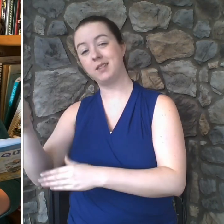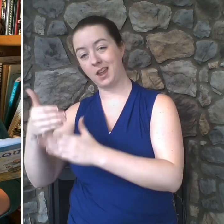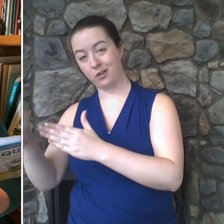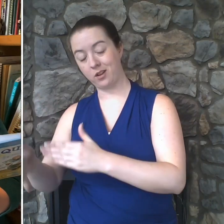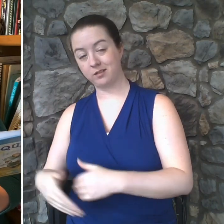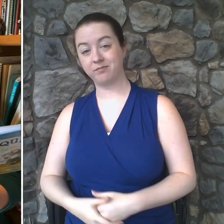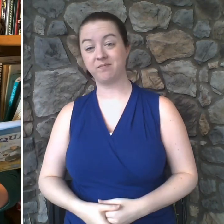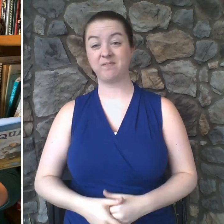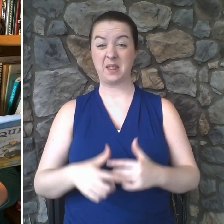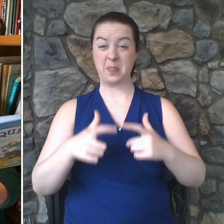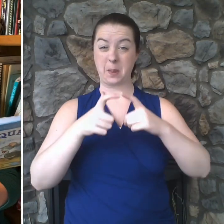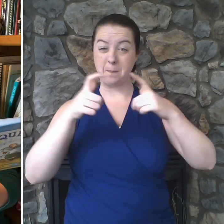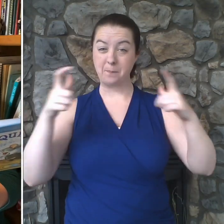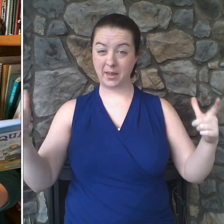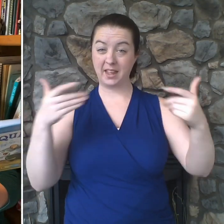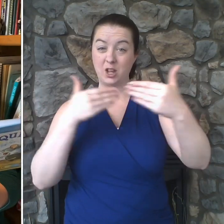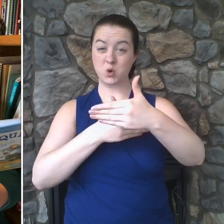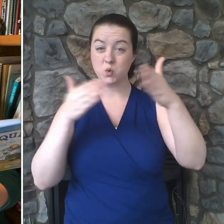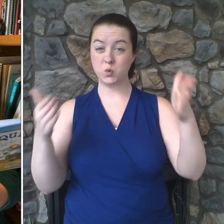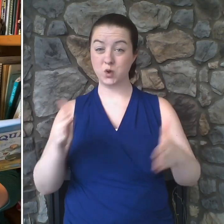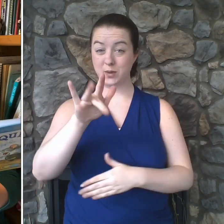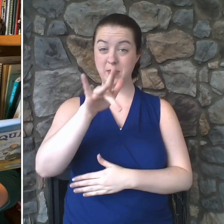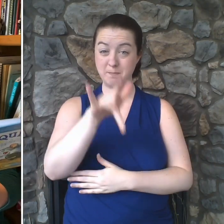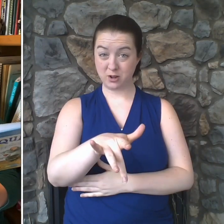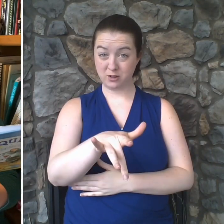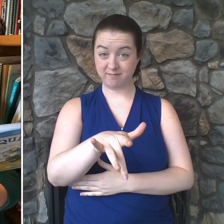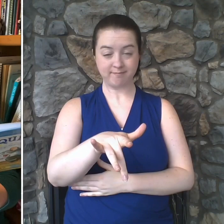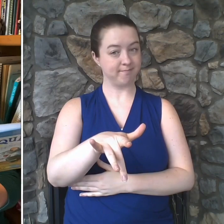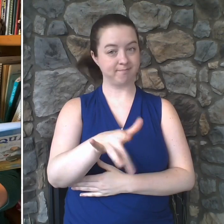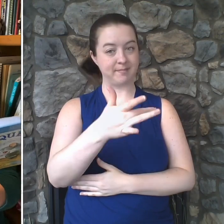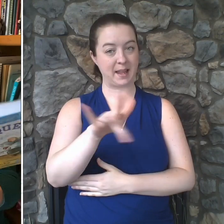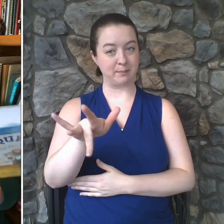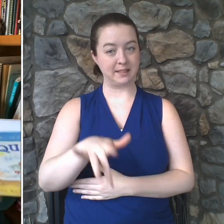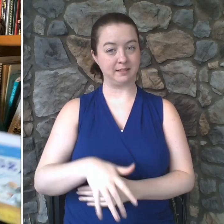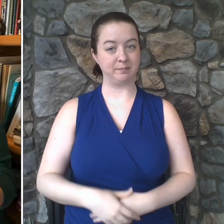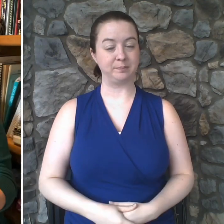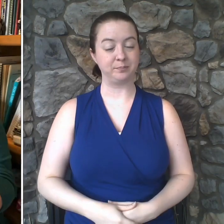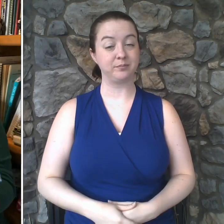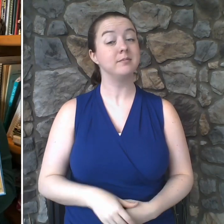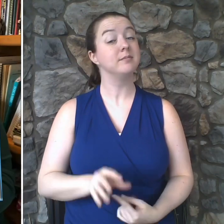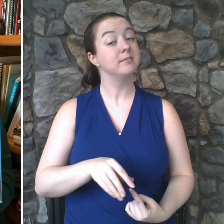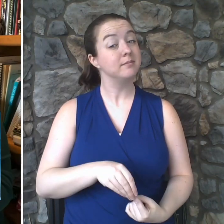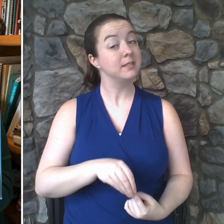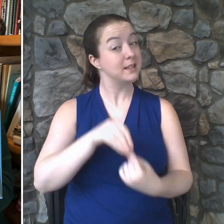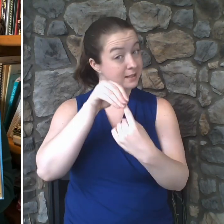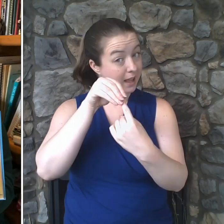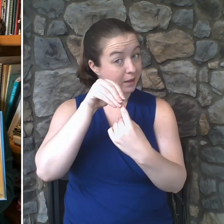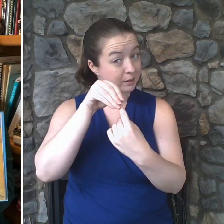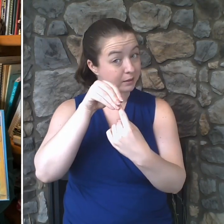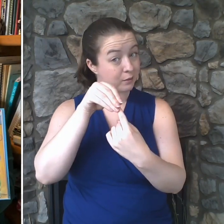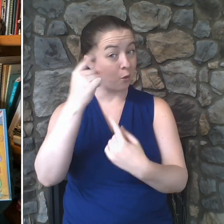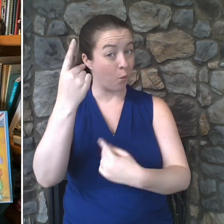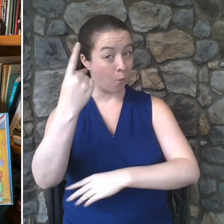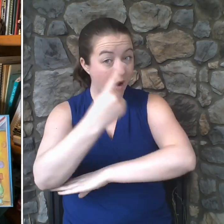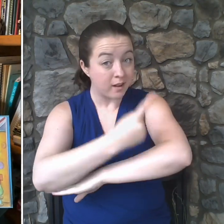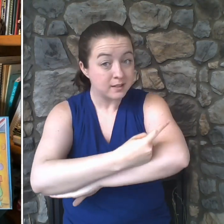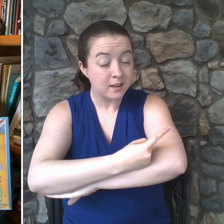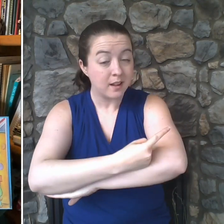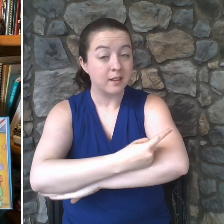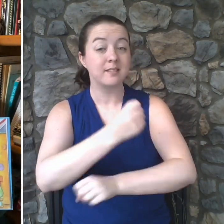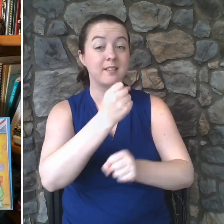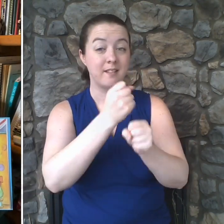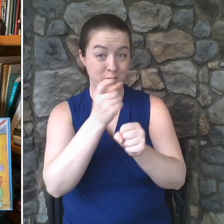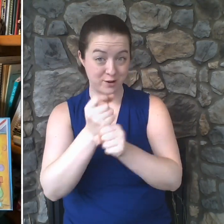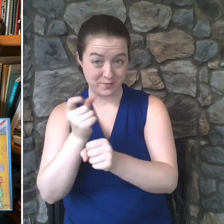the other end. And the very big room in the middle stayed empty, except for